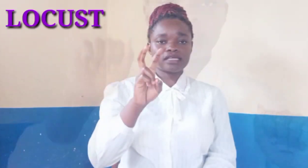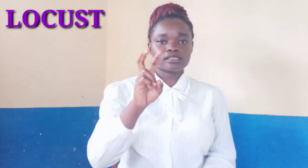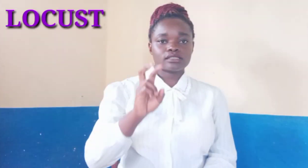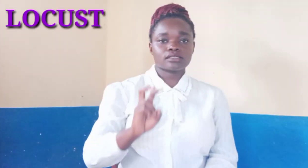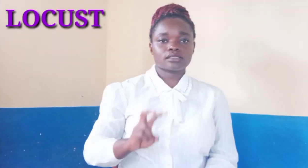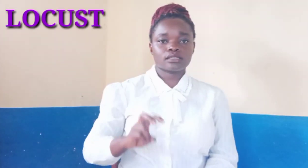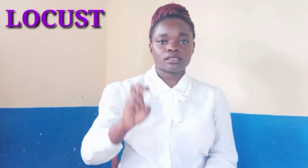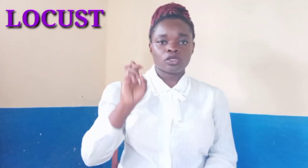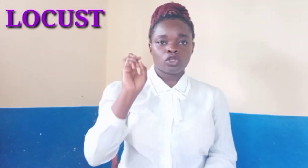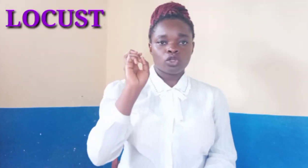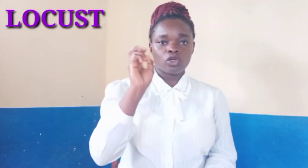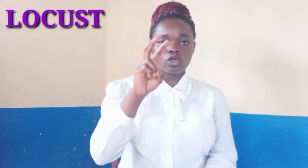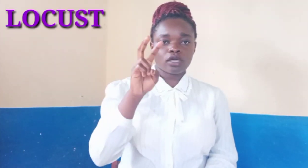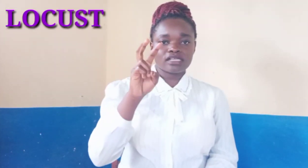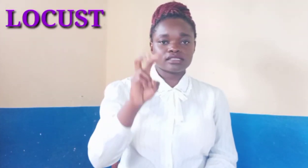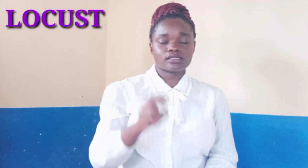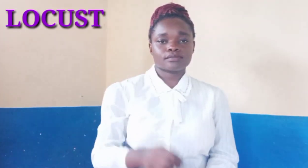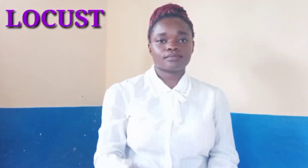Locust. Locust.